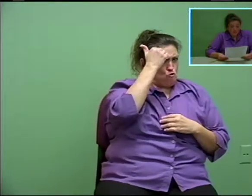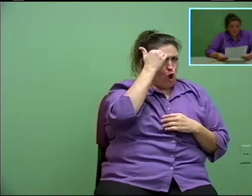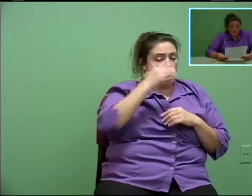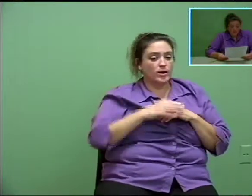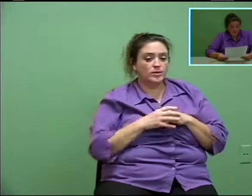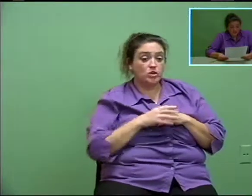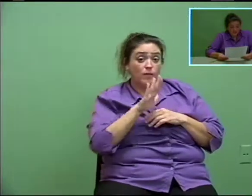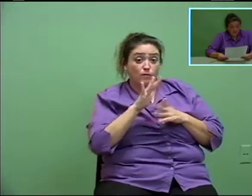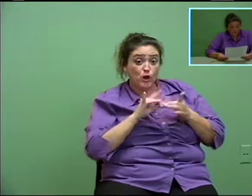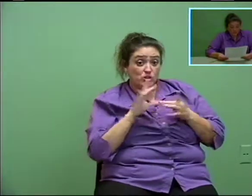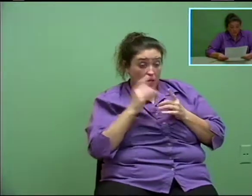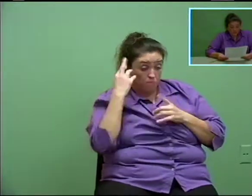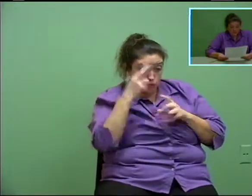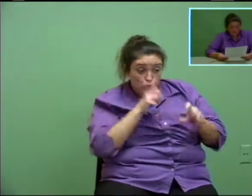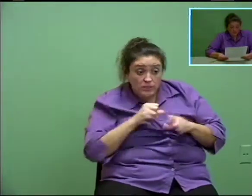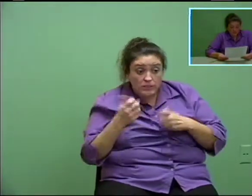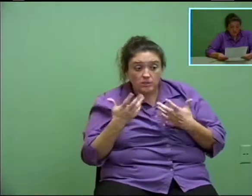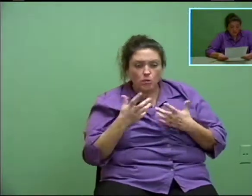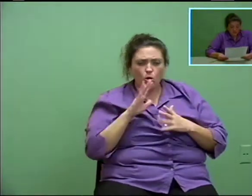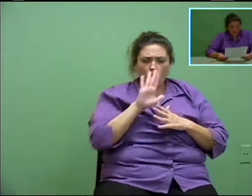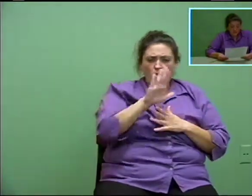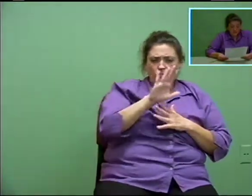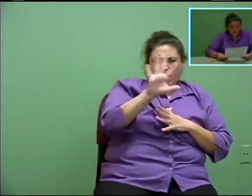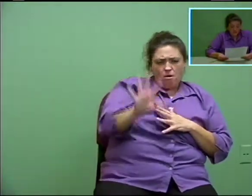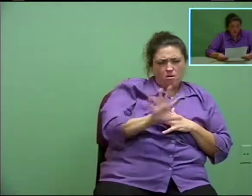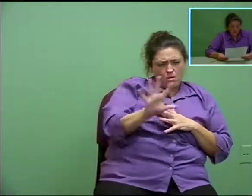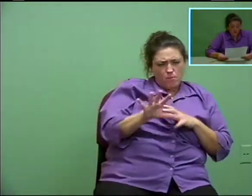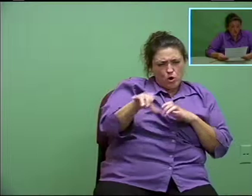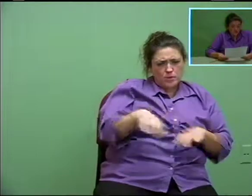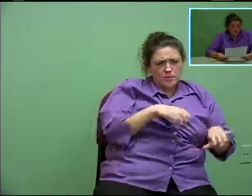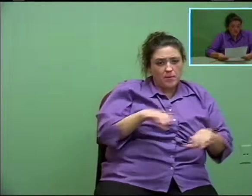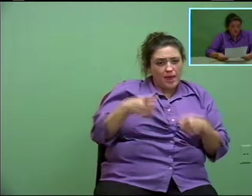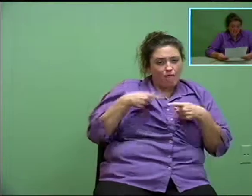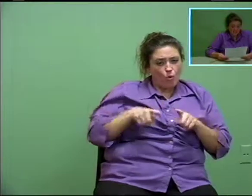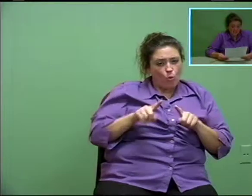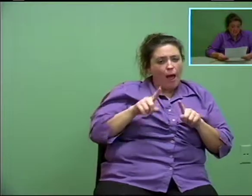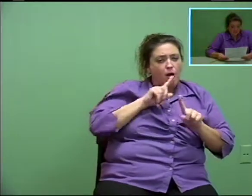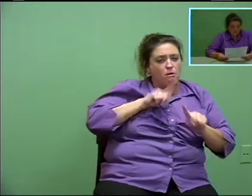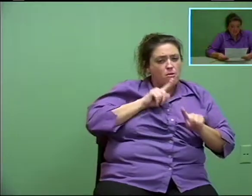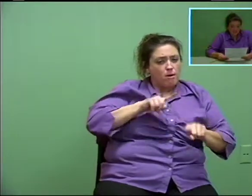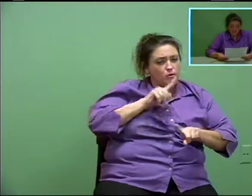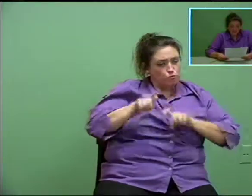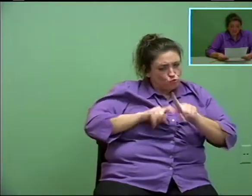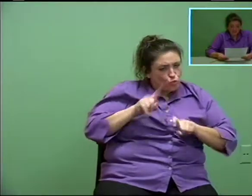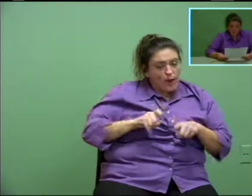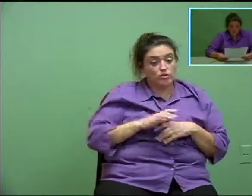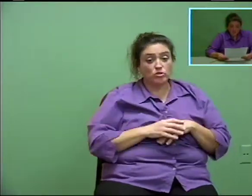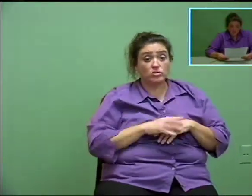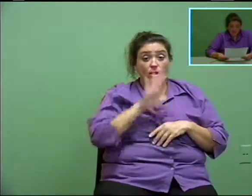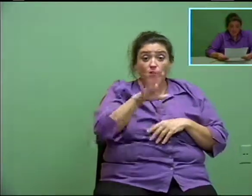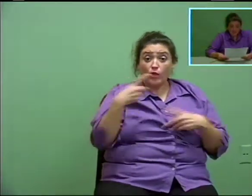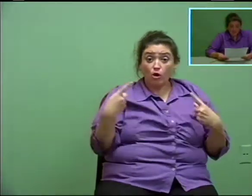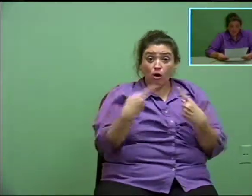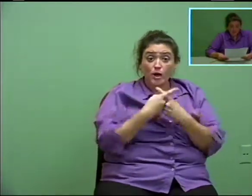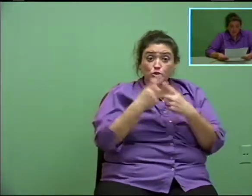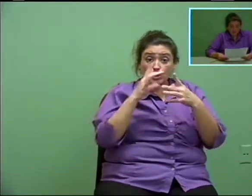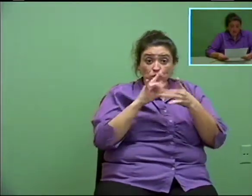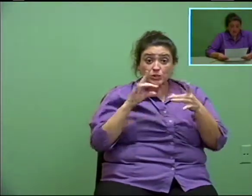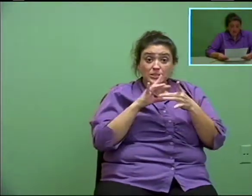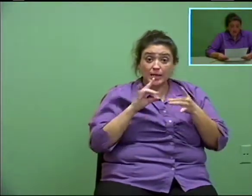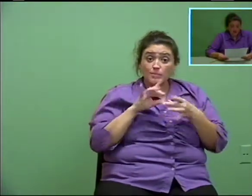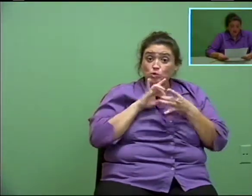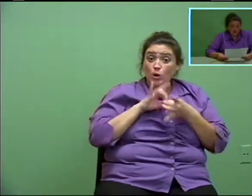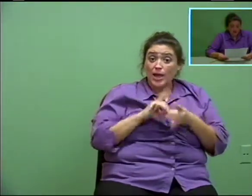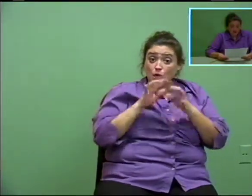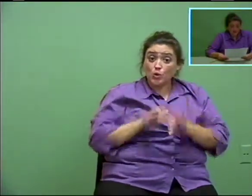his or her appearance and demeanor while testifying, his or her contradictory statements as to material matters if they are